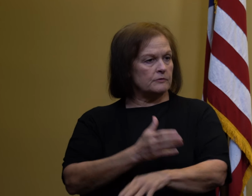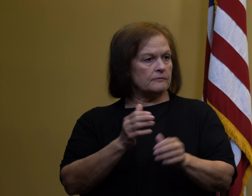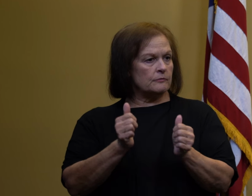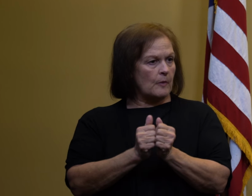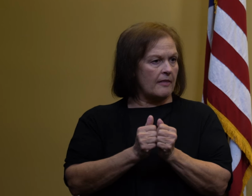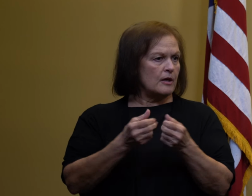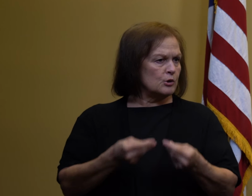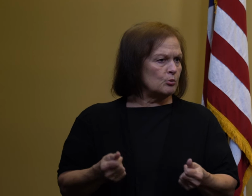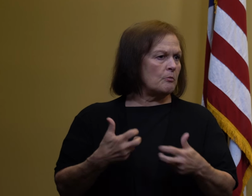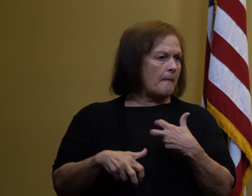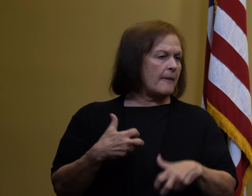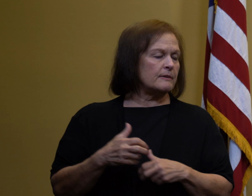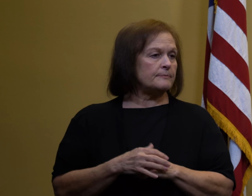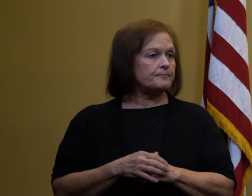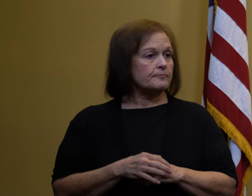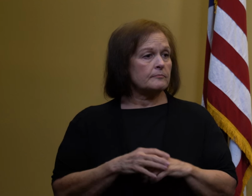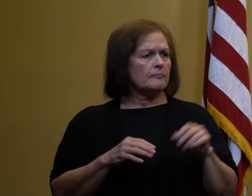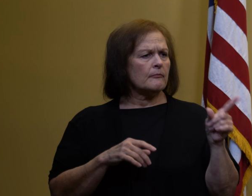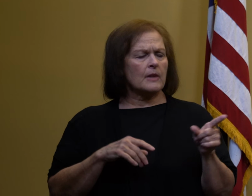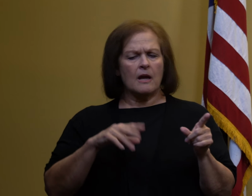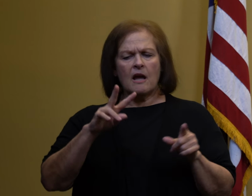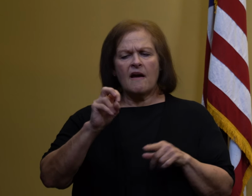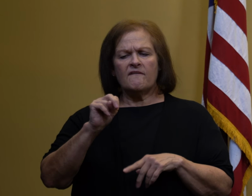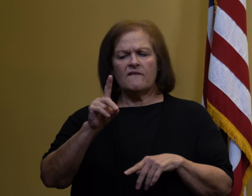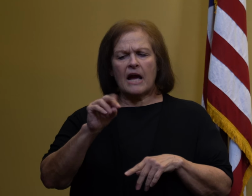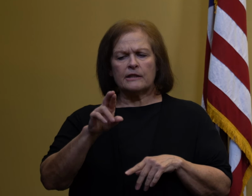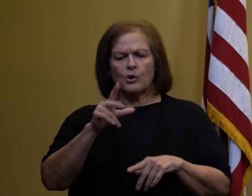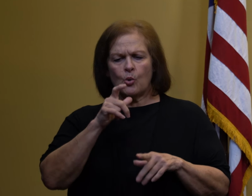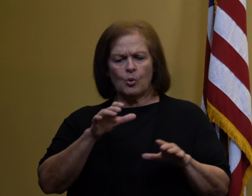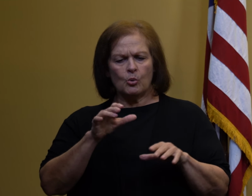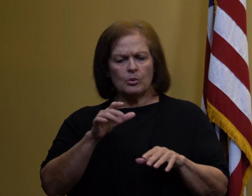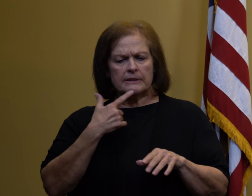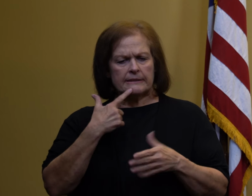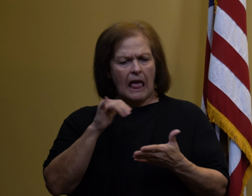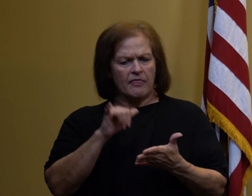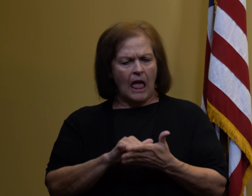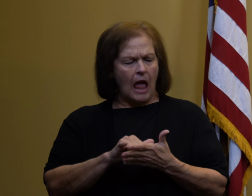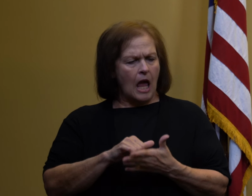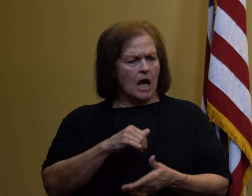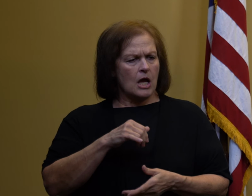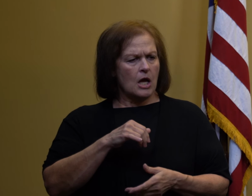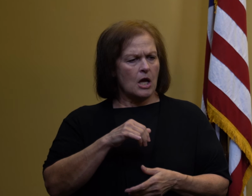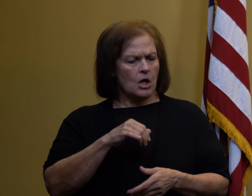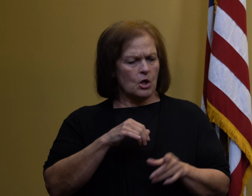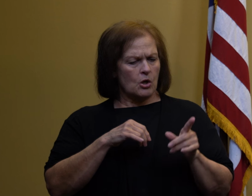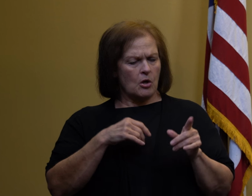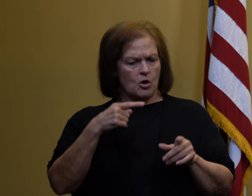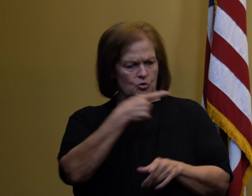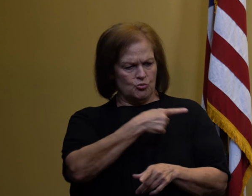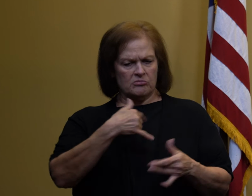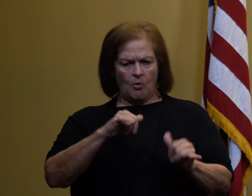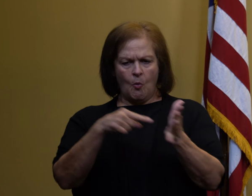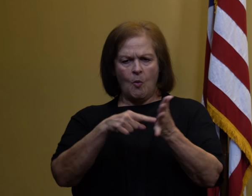bring in the legislative auditor when there's a vendor who did work back in 2022 who still owed $7 million? I don't know specifically what